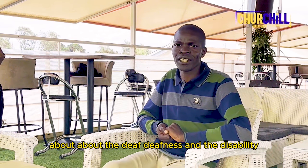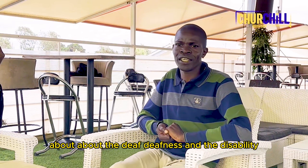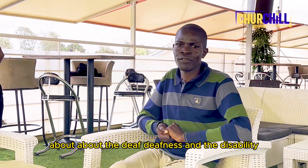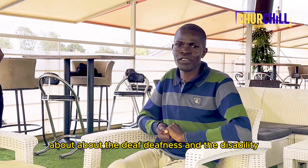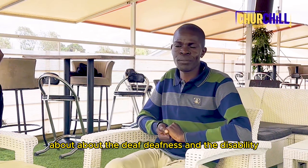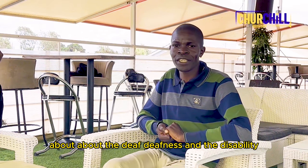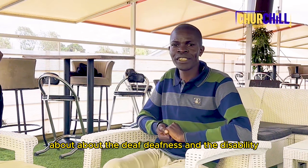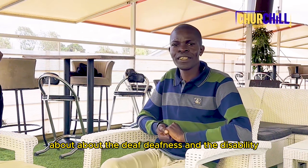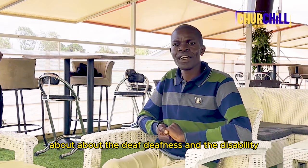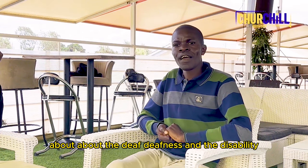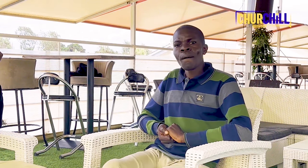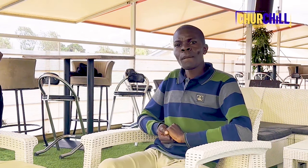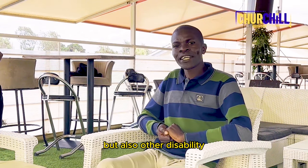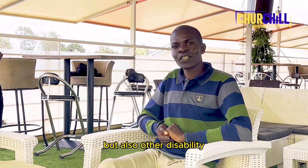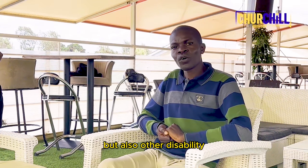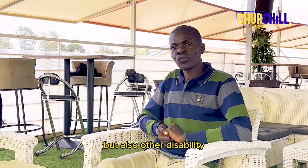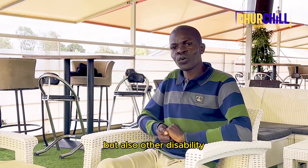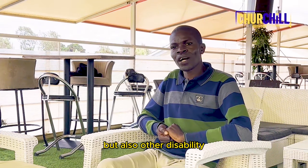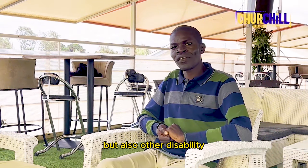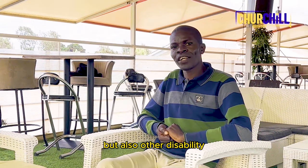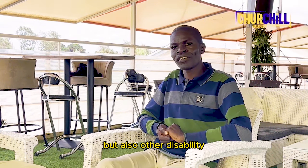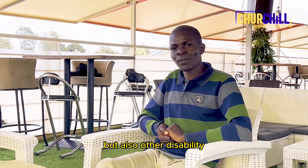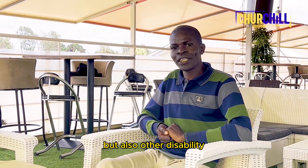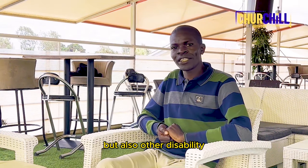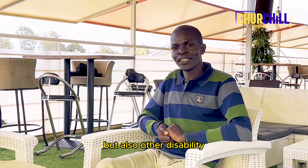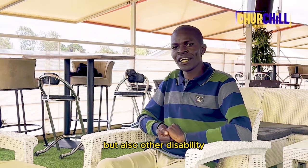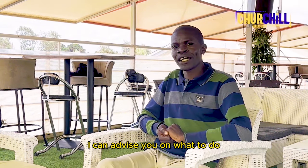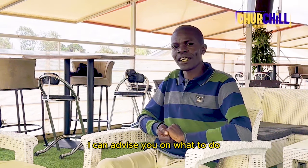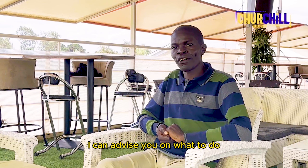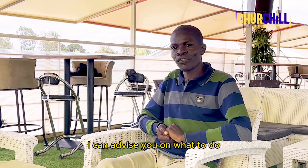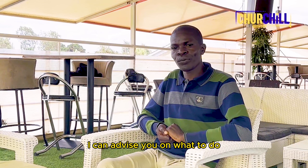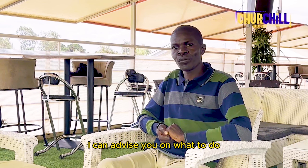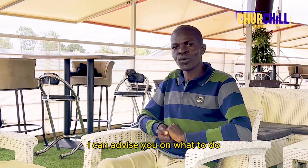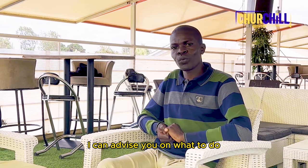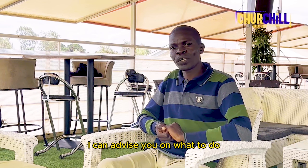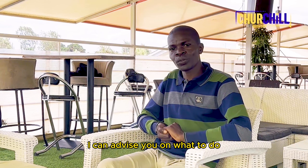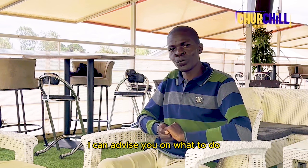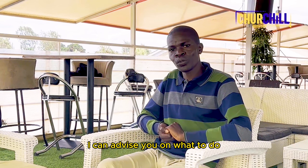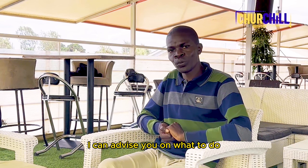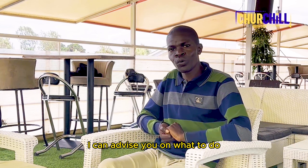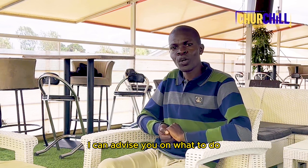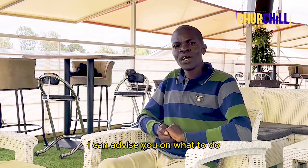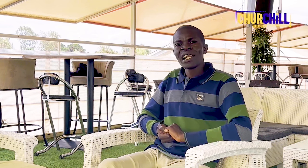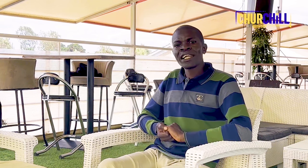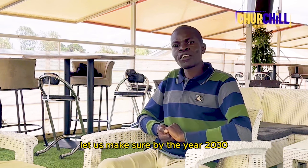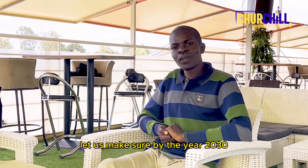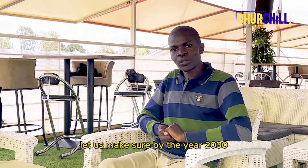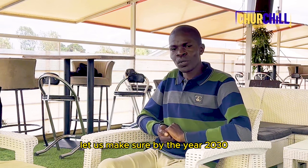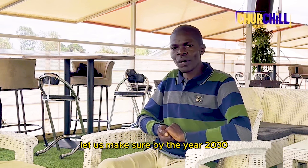deaf disability, but also other disability, I can advise you on what to do. Let us make sure